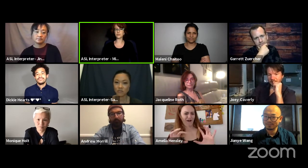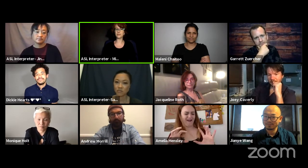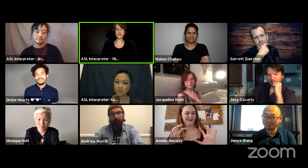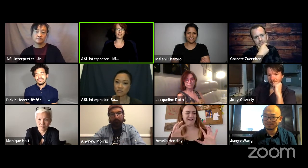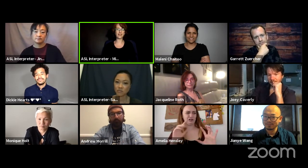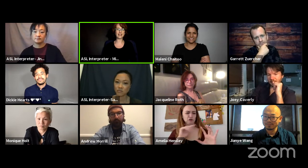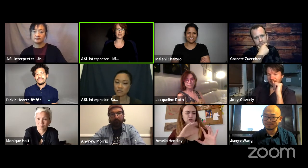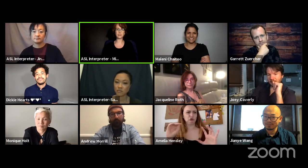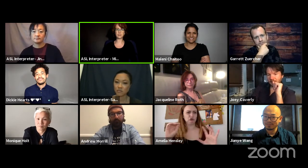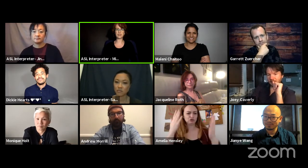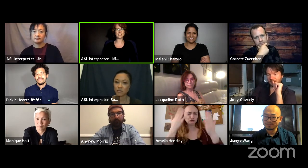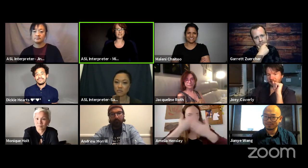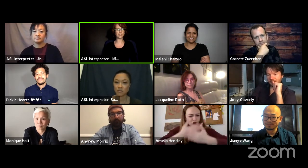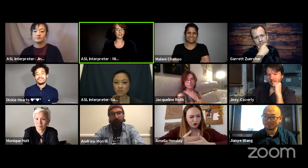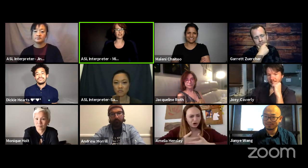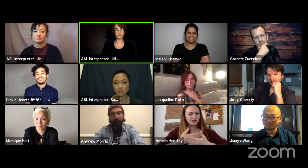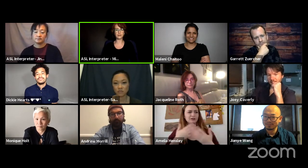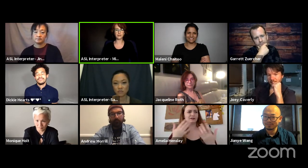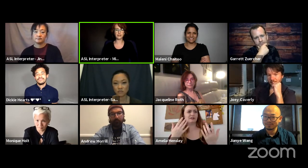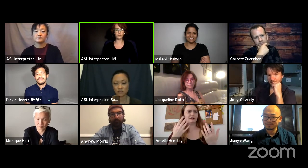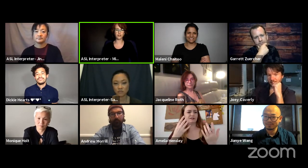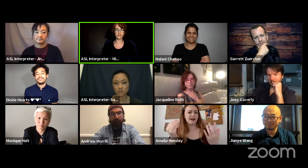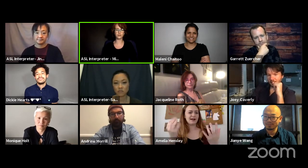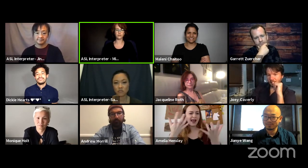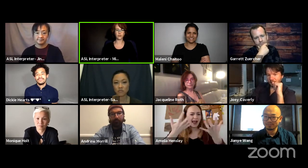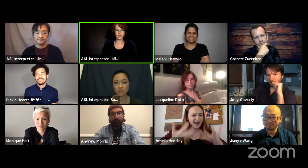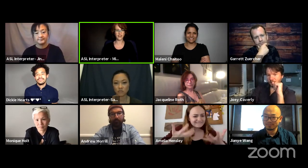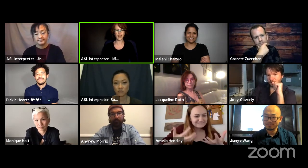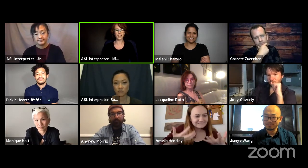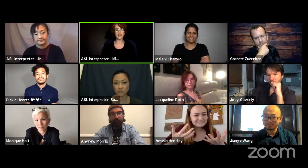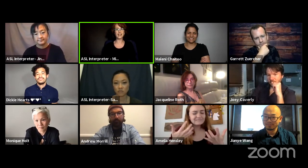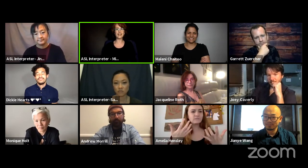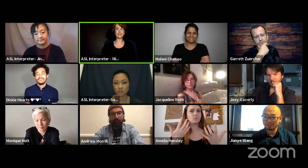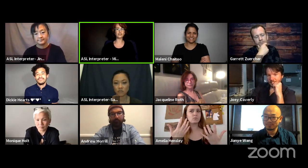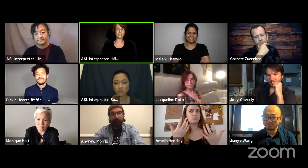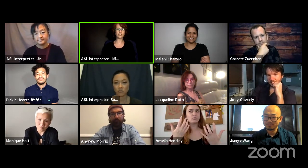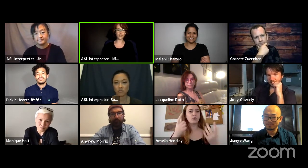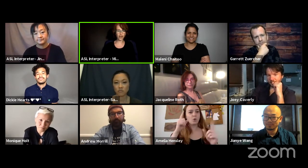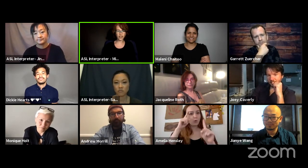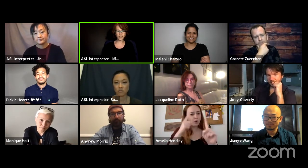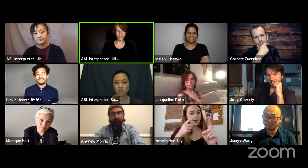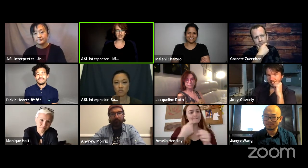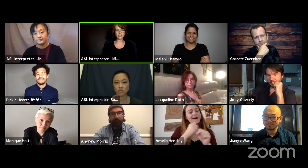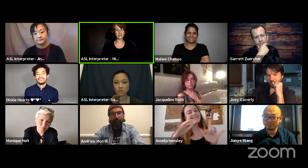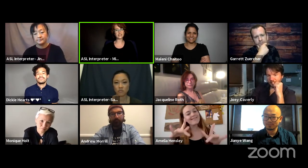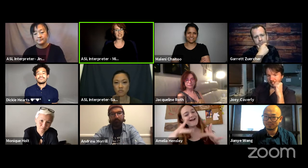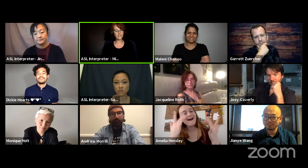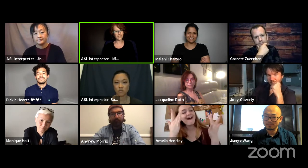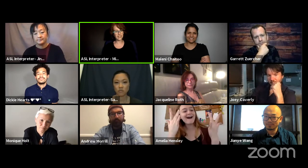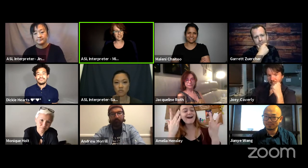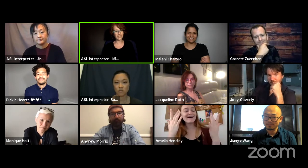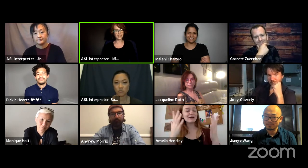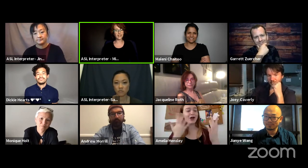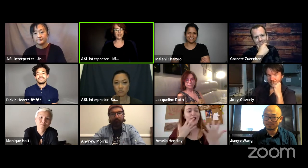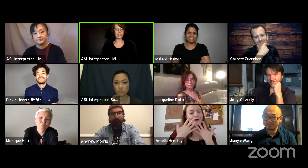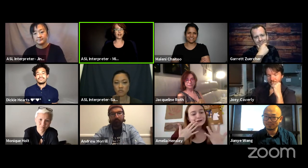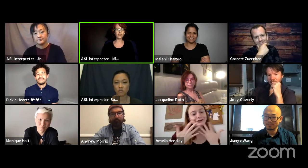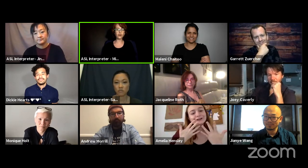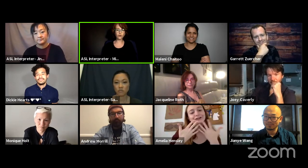Zoom has a specific look, and we really wanted to avoid that. It looks dark, it looks heavy, and our goal